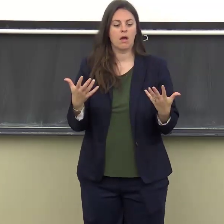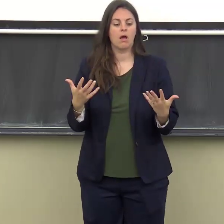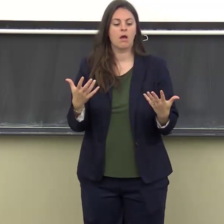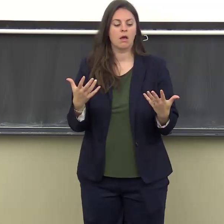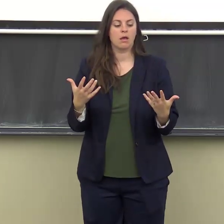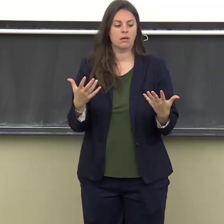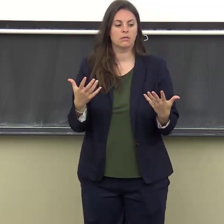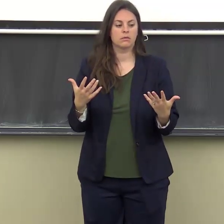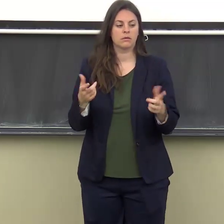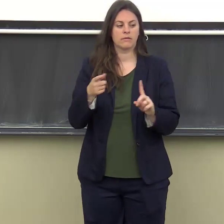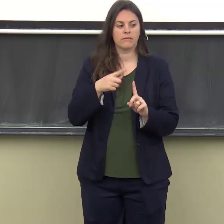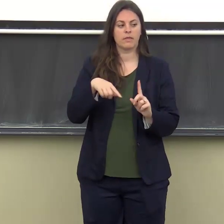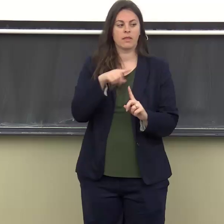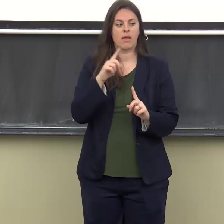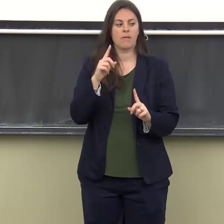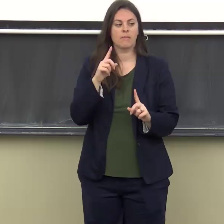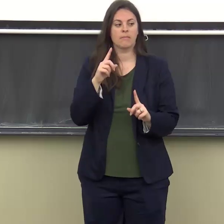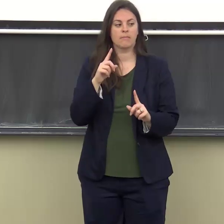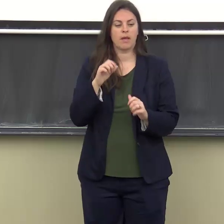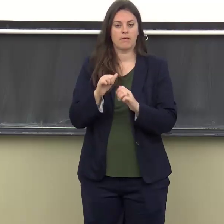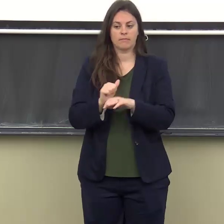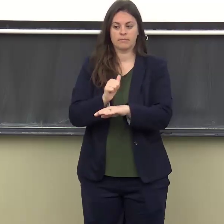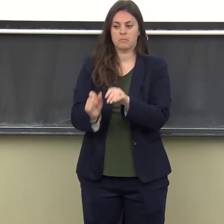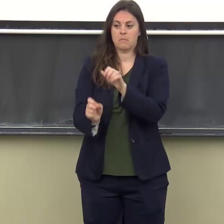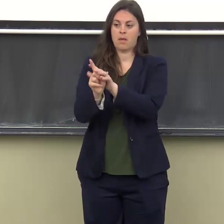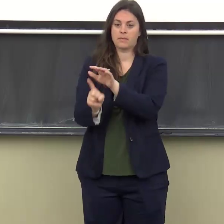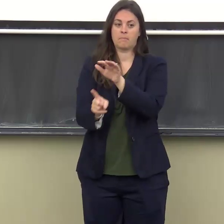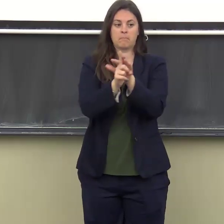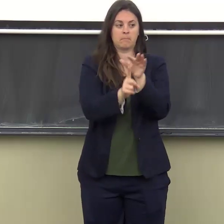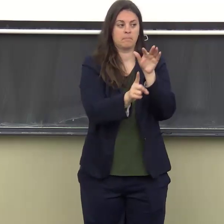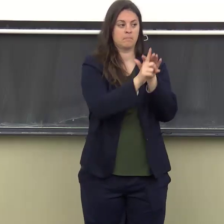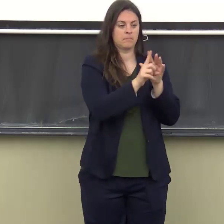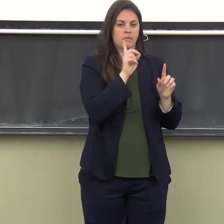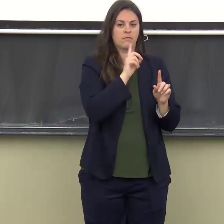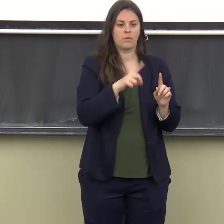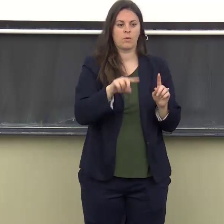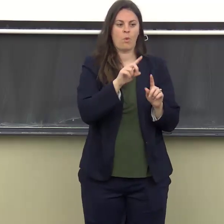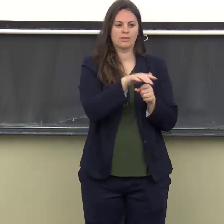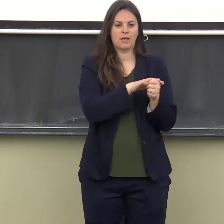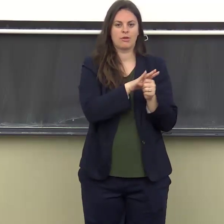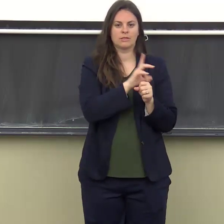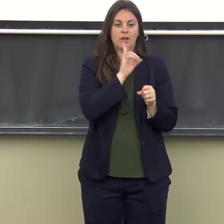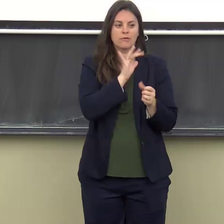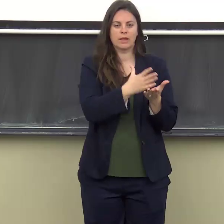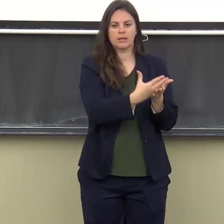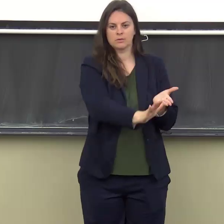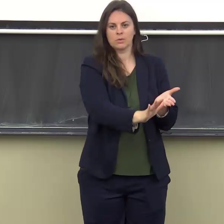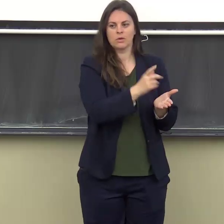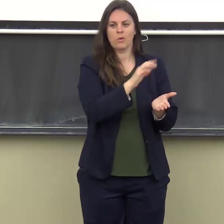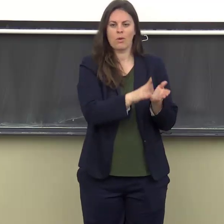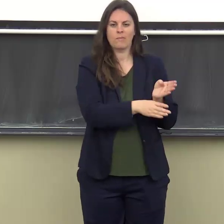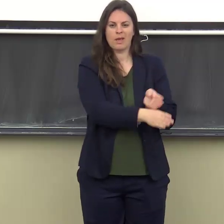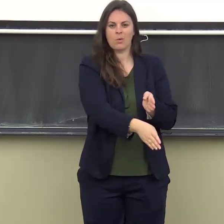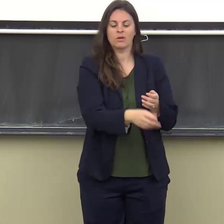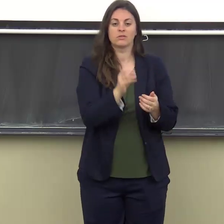have come up around areas that are excluded, that are minority areas. So in France, there's a